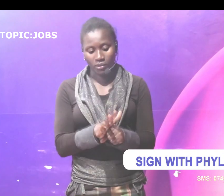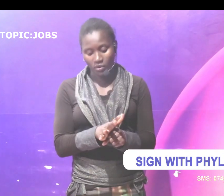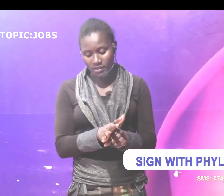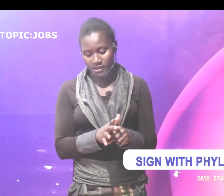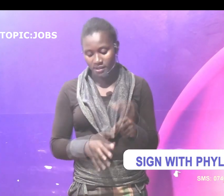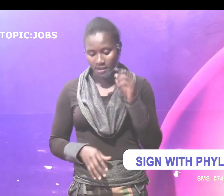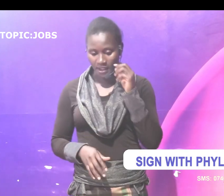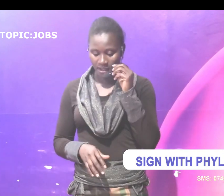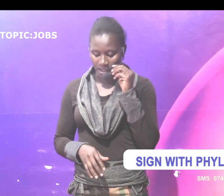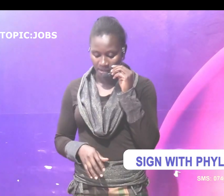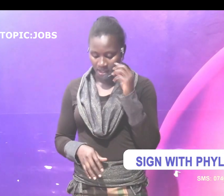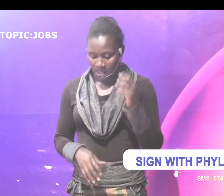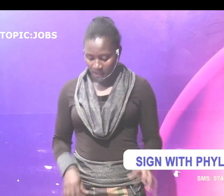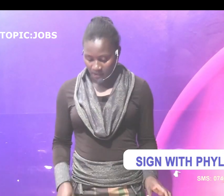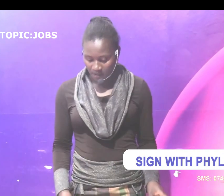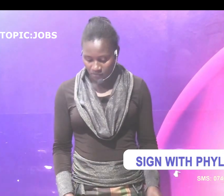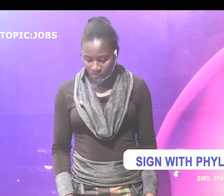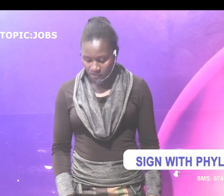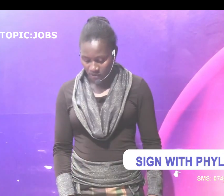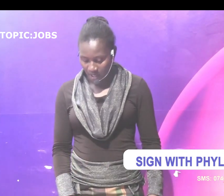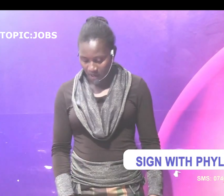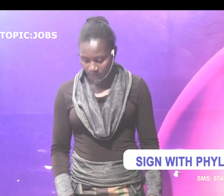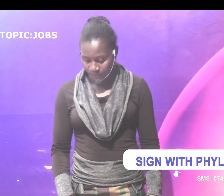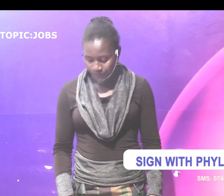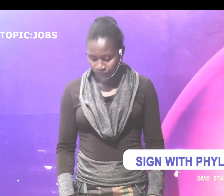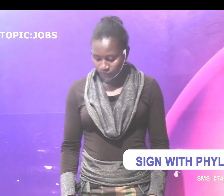promise, like that. And then we also have